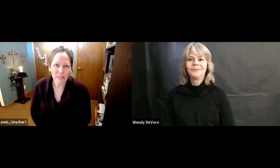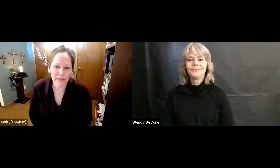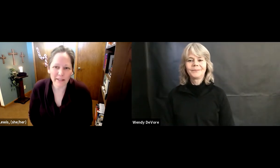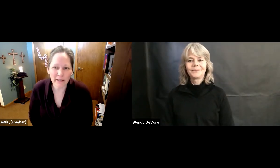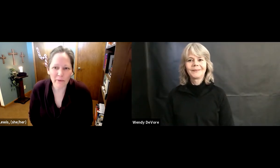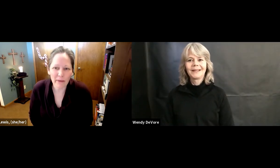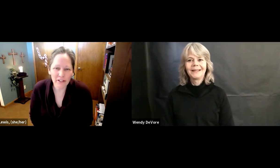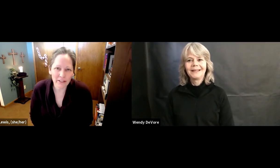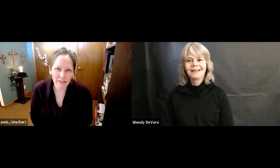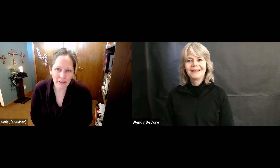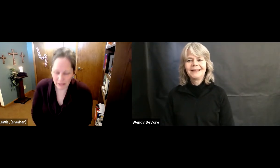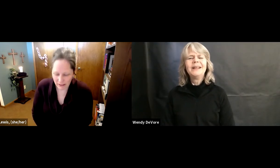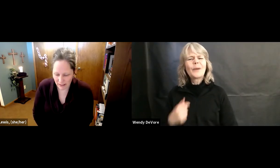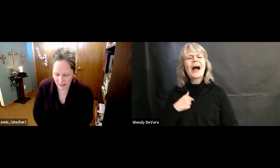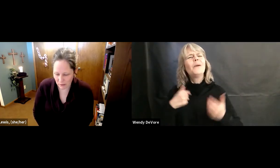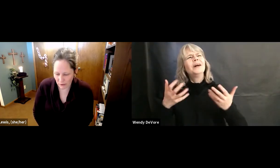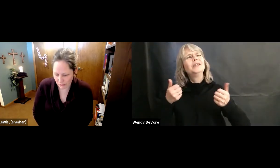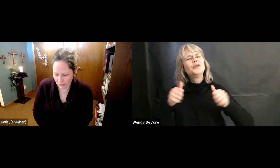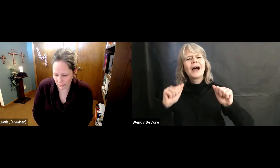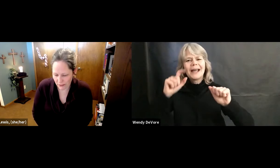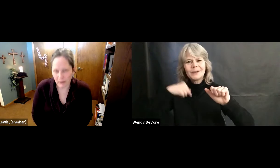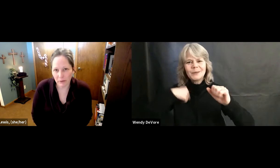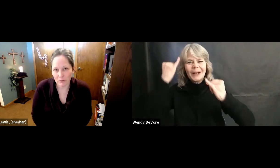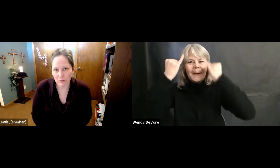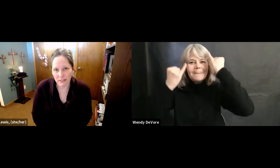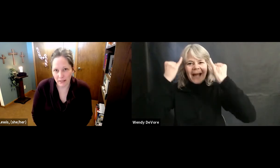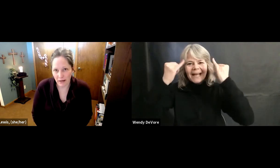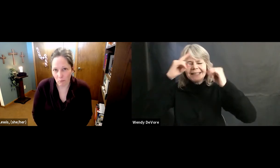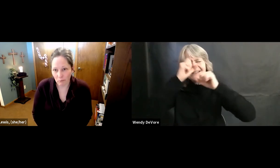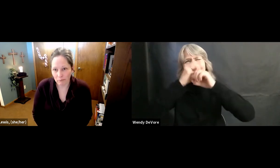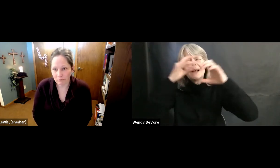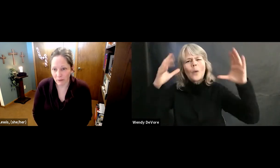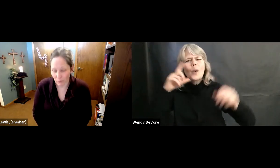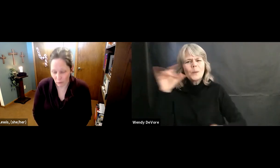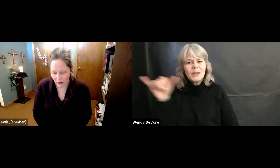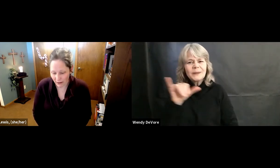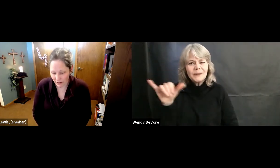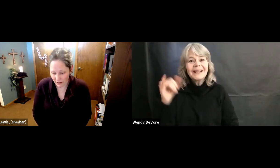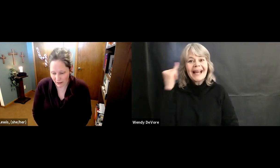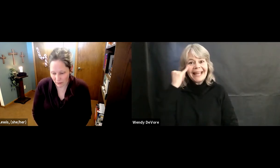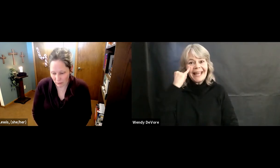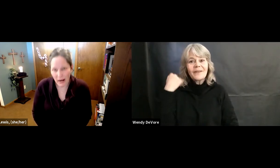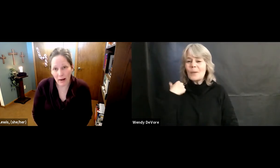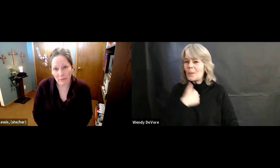So I just want to imagine a little bit as we go through these parables today,